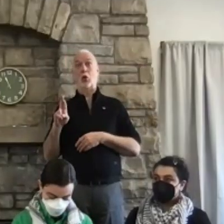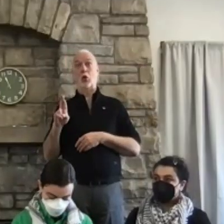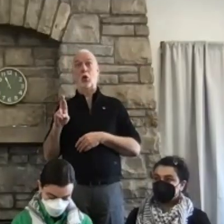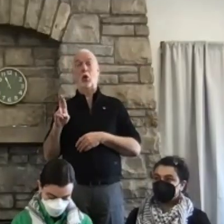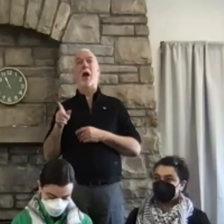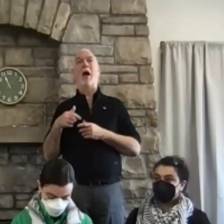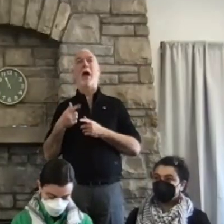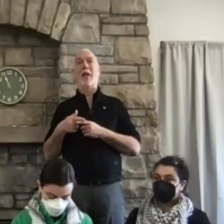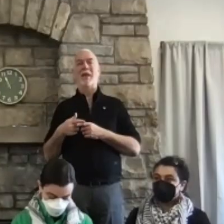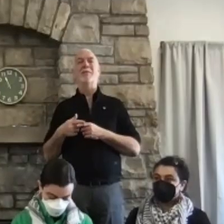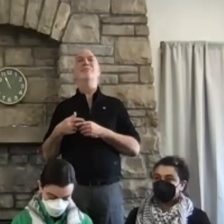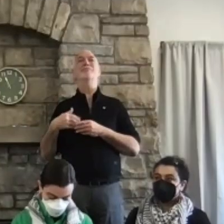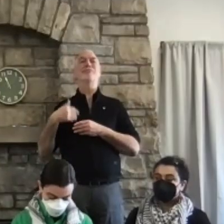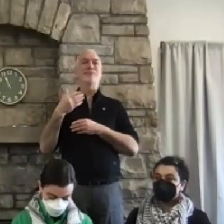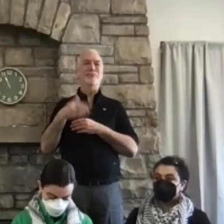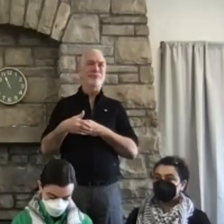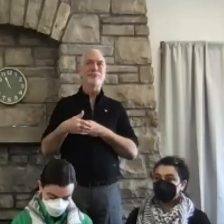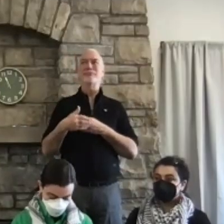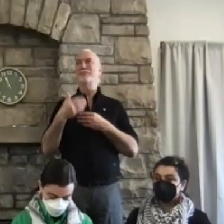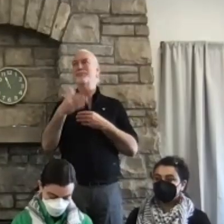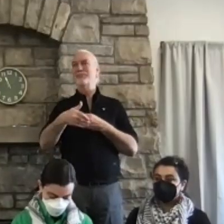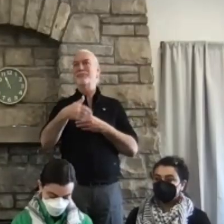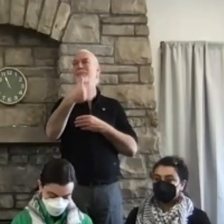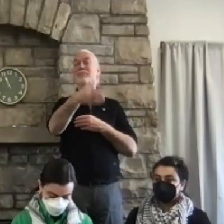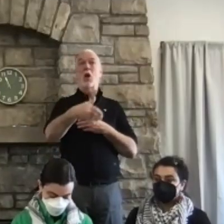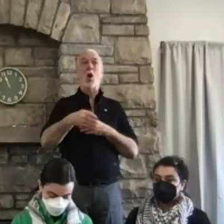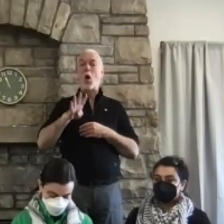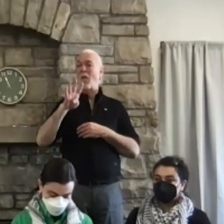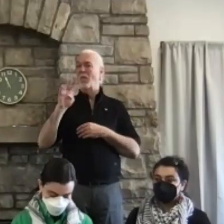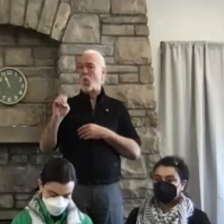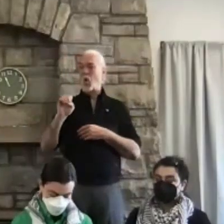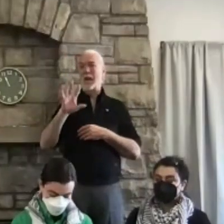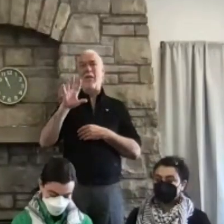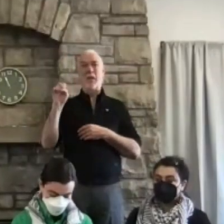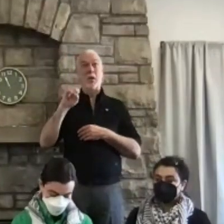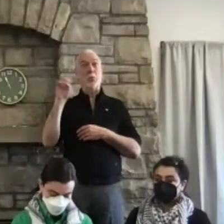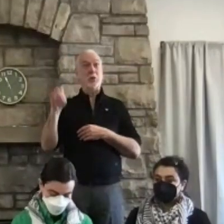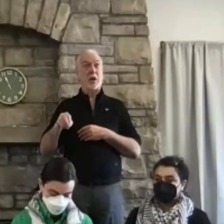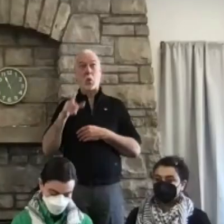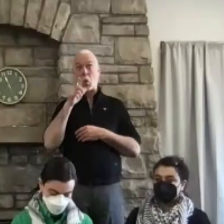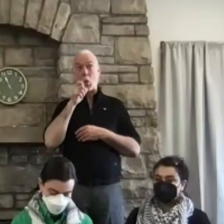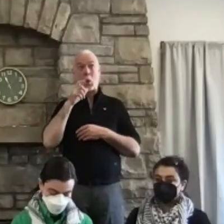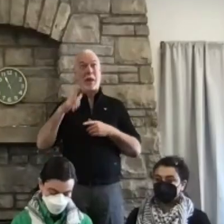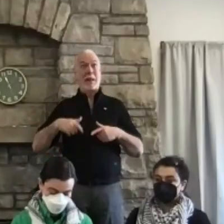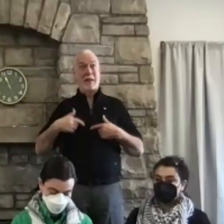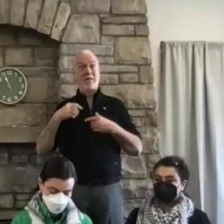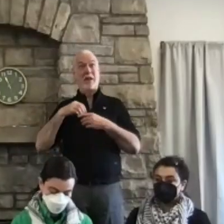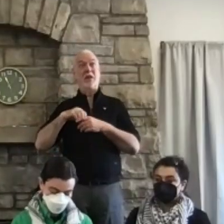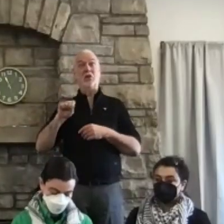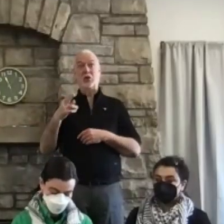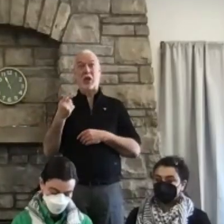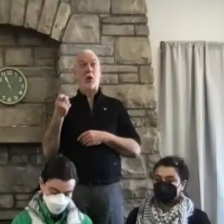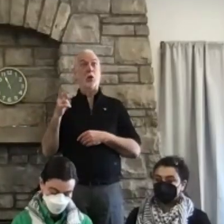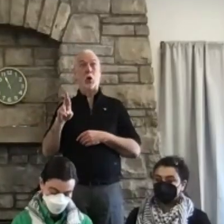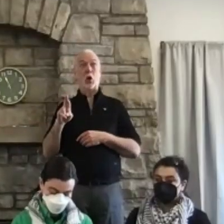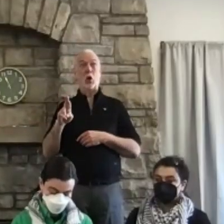there are 40 to 57% of unsheltered, unhoused people in the US, depending on which study you look